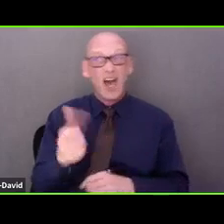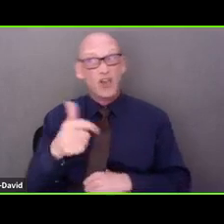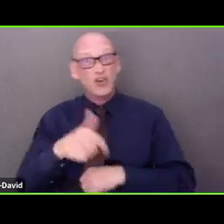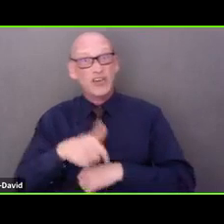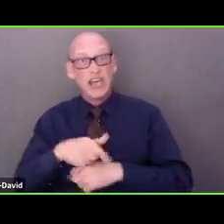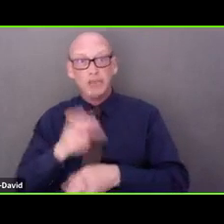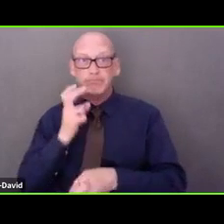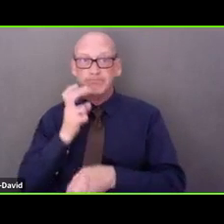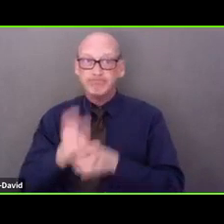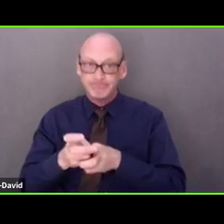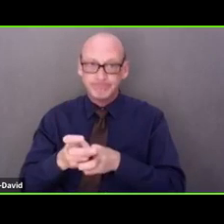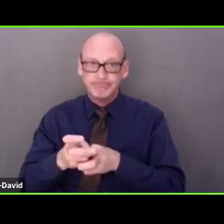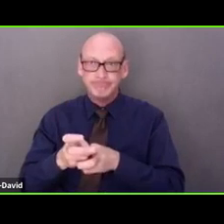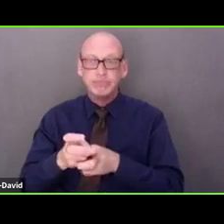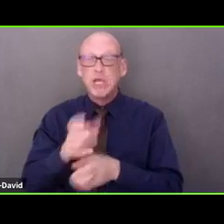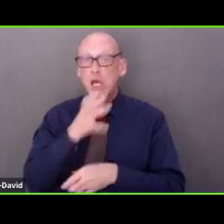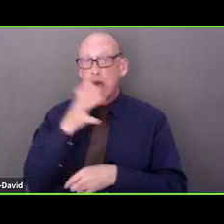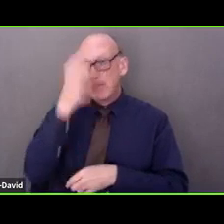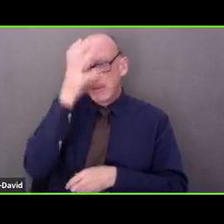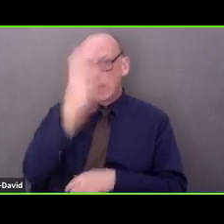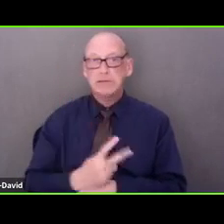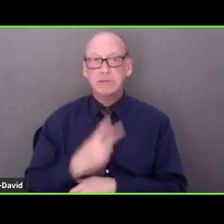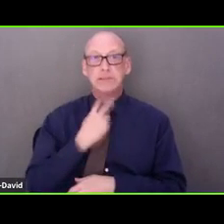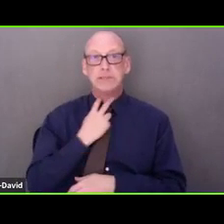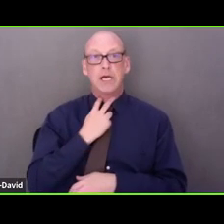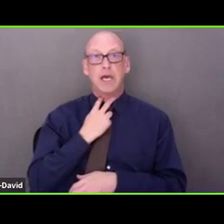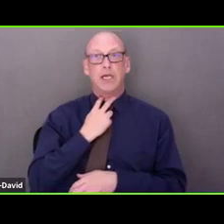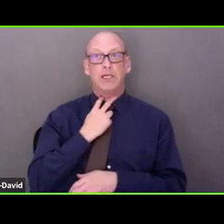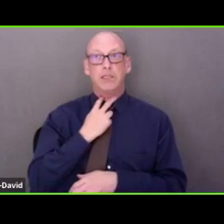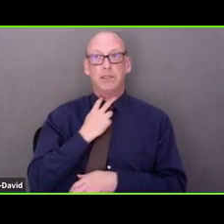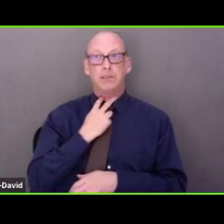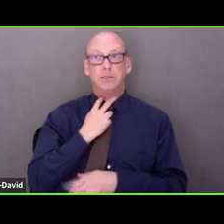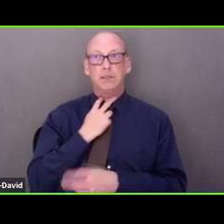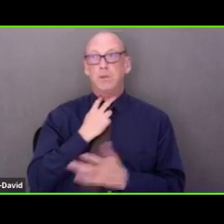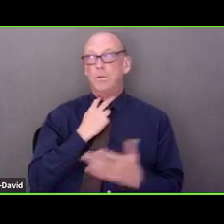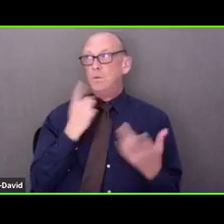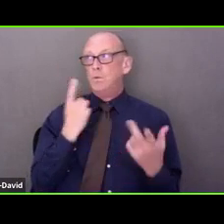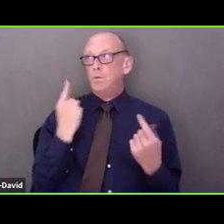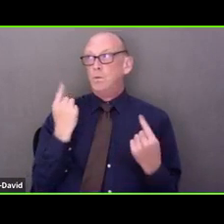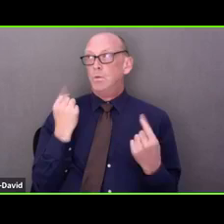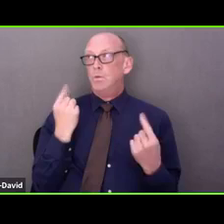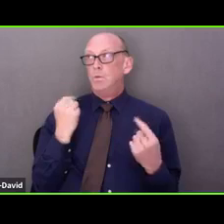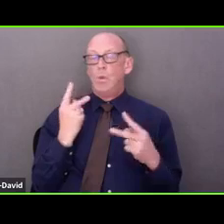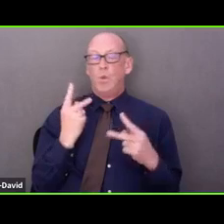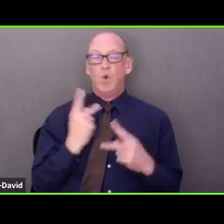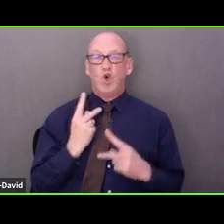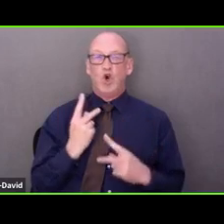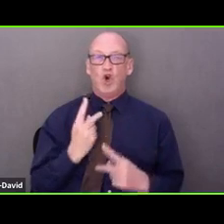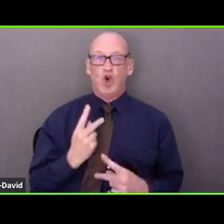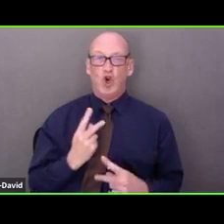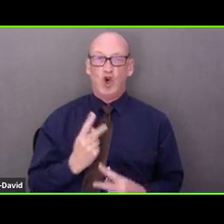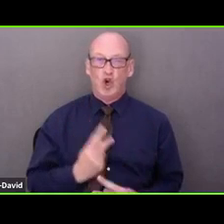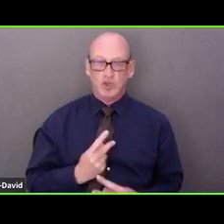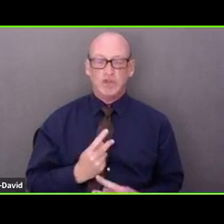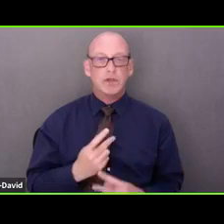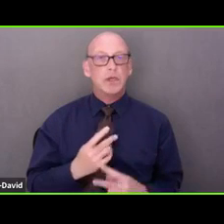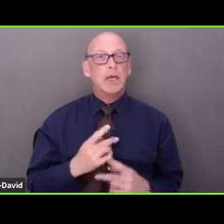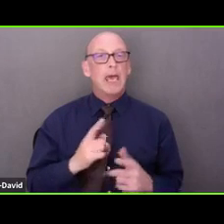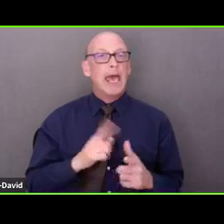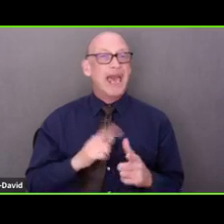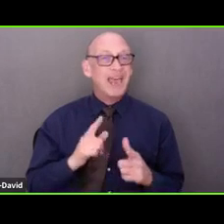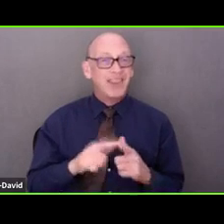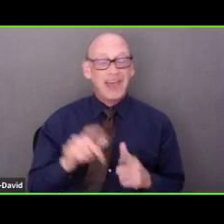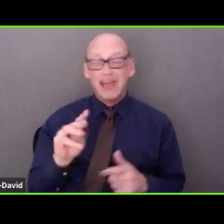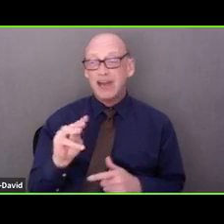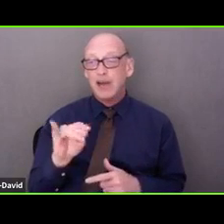if a parent has been stuck into a certain mode and things are getting worse for them, usually if the misery index is pretty